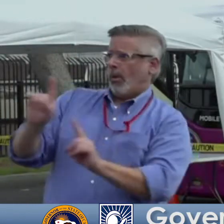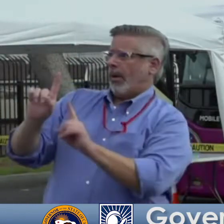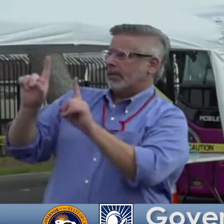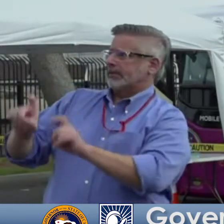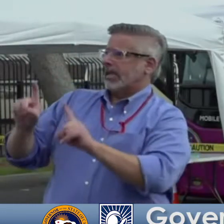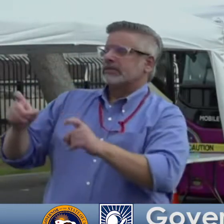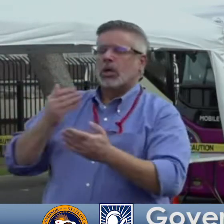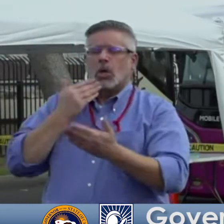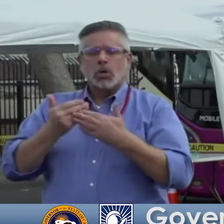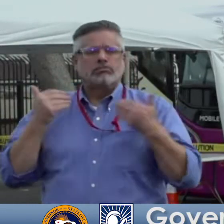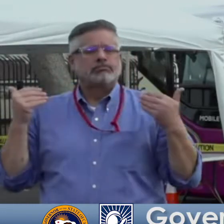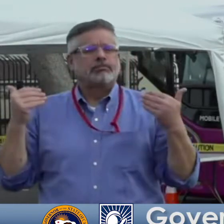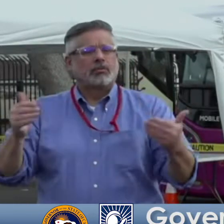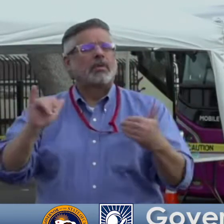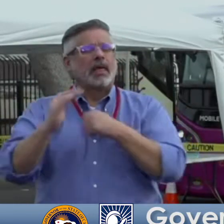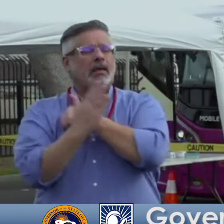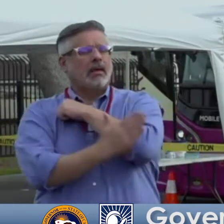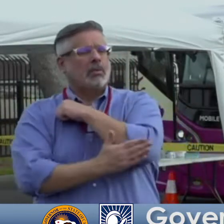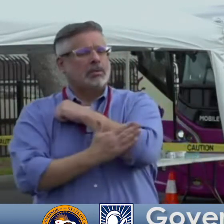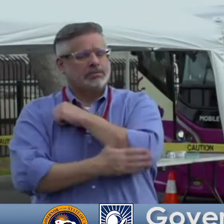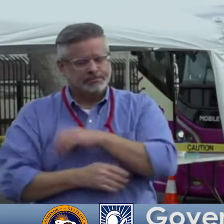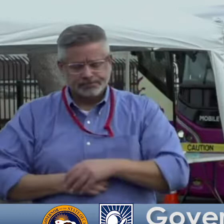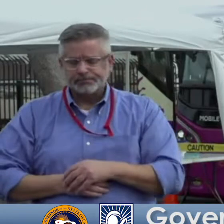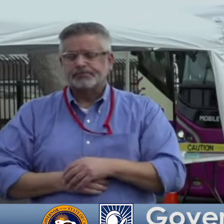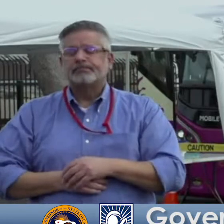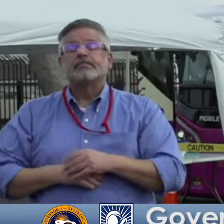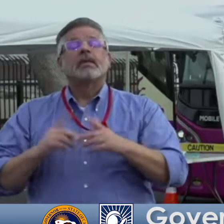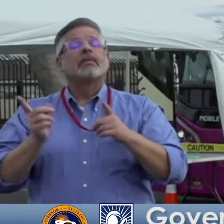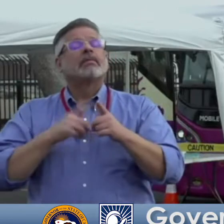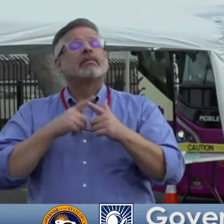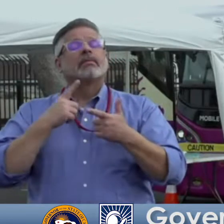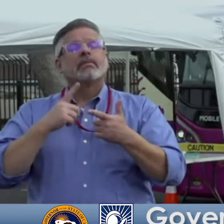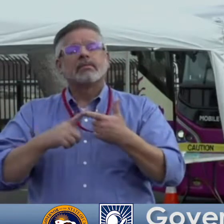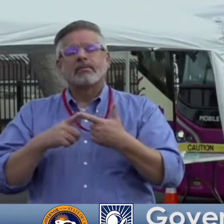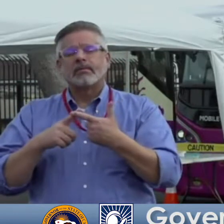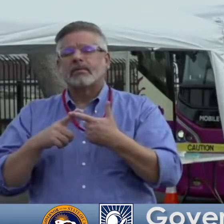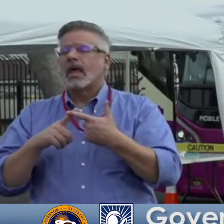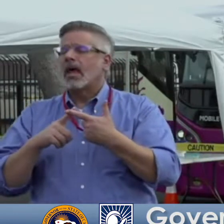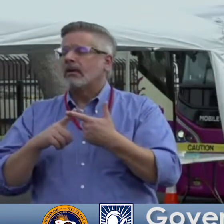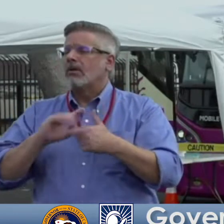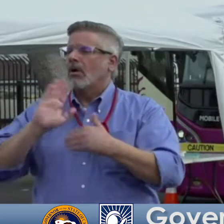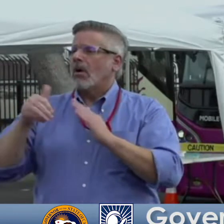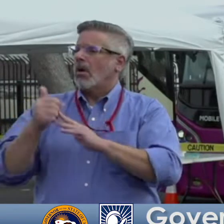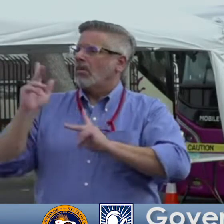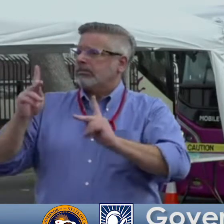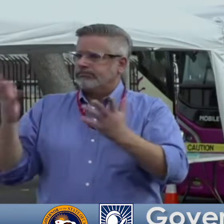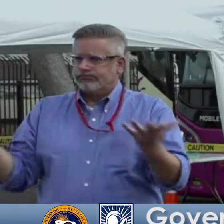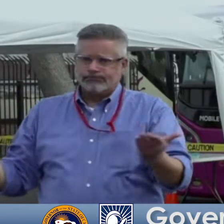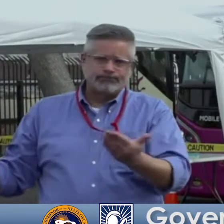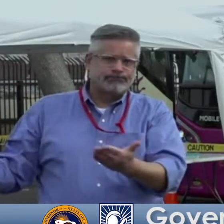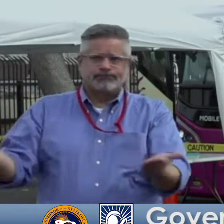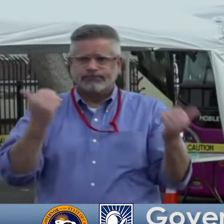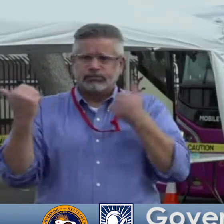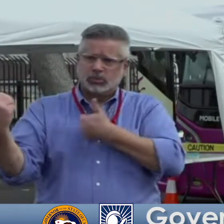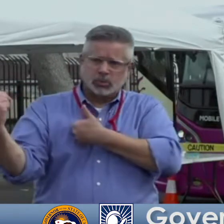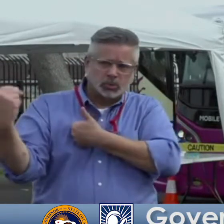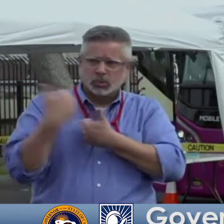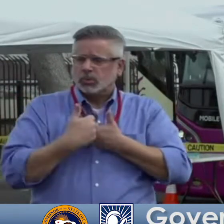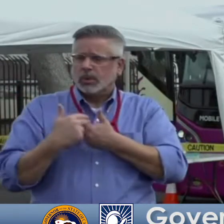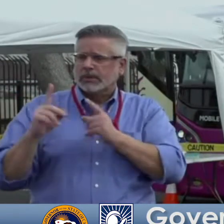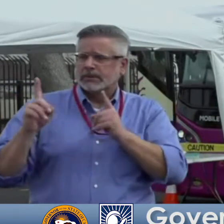a good move for us in the county. Then it's an all hands on deck moment, and I know we're also going to meet